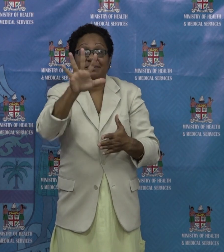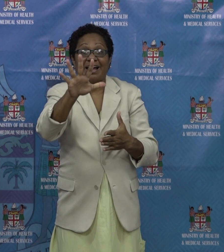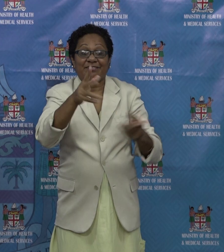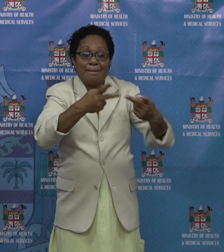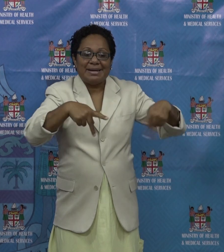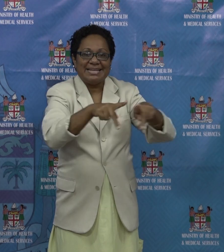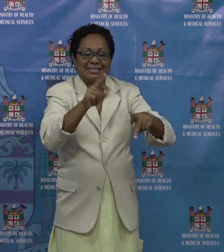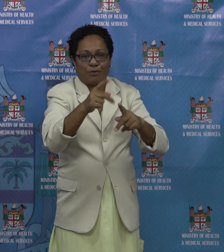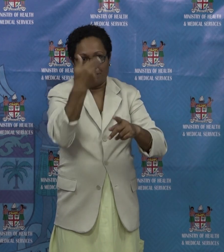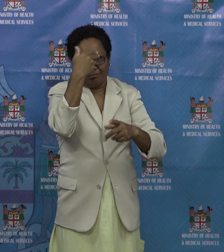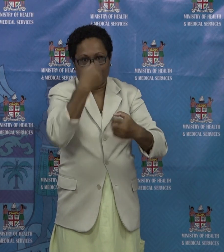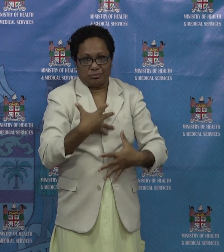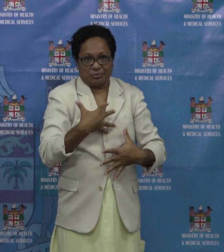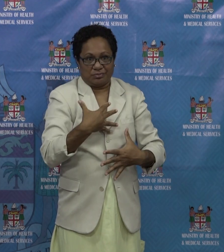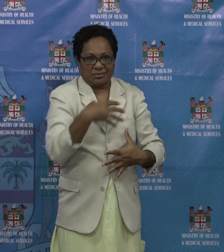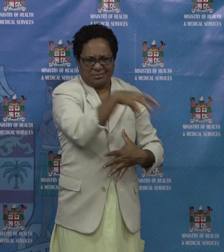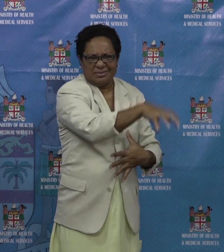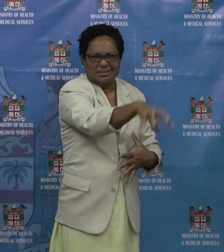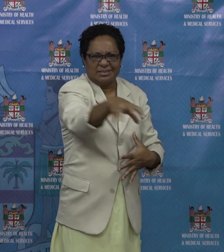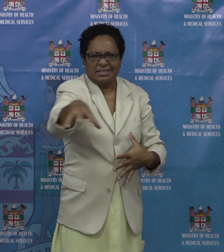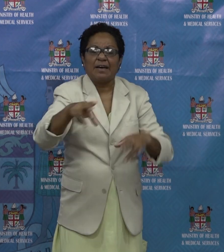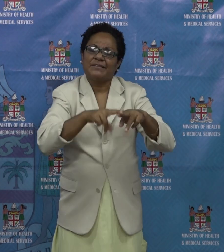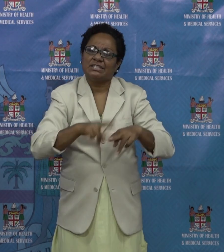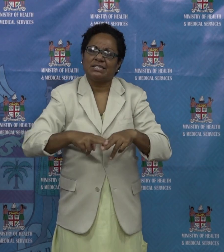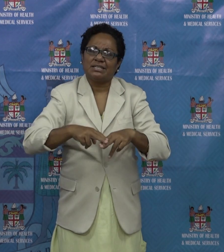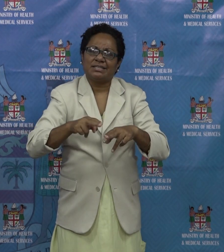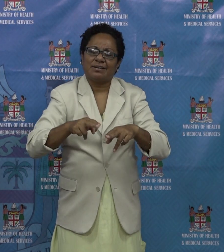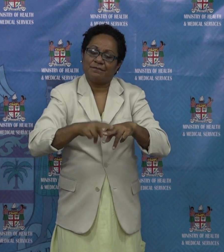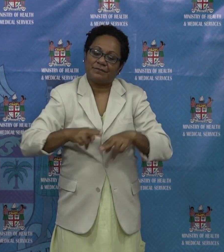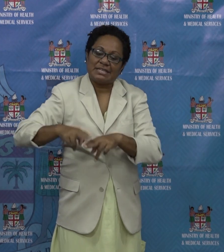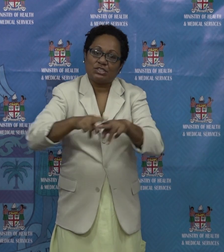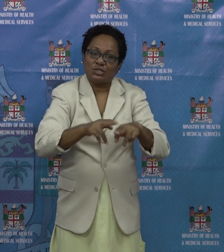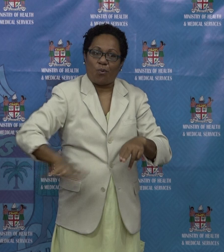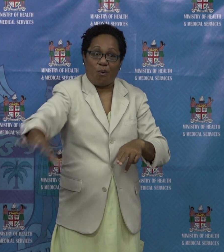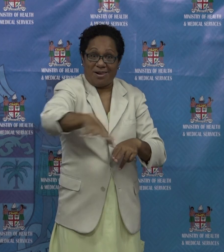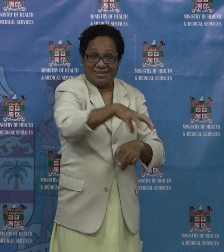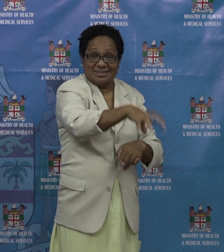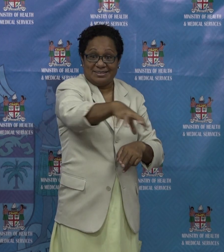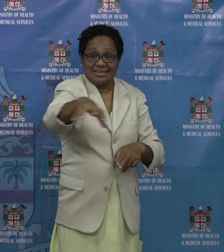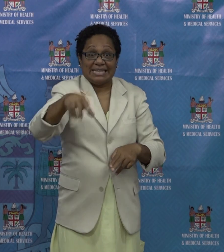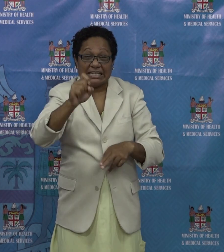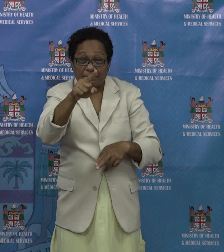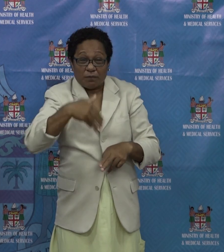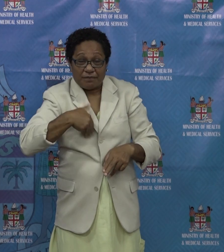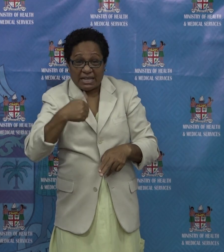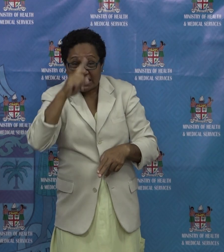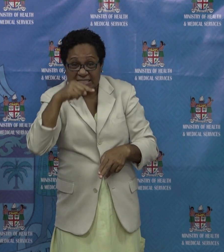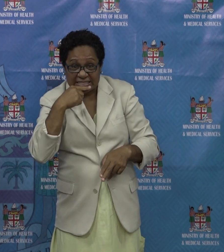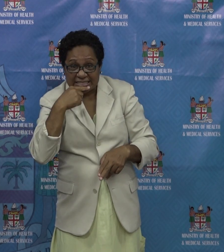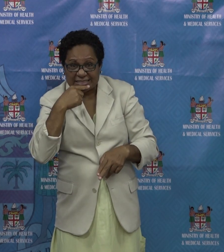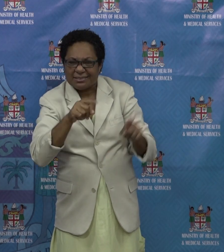encouraging members of the public, all Fijians who have symptoms, that they either call the